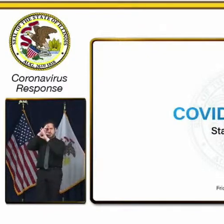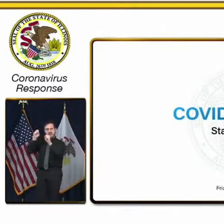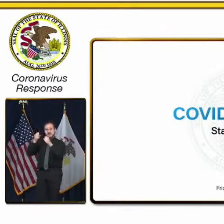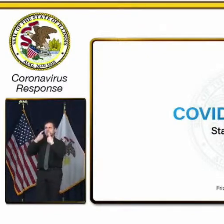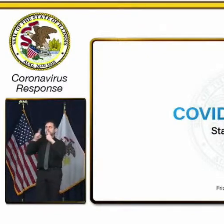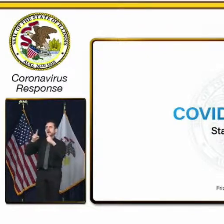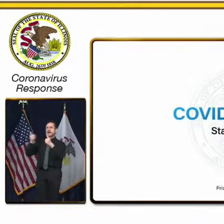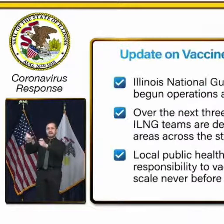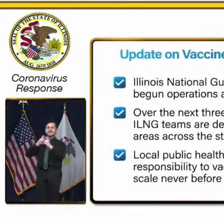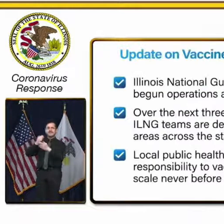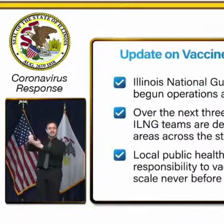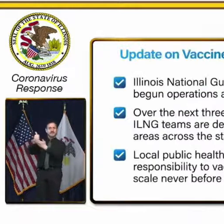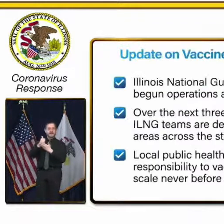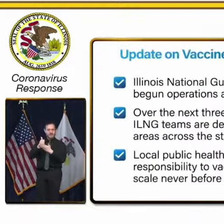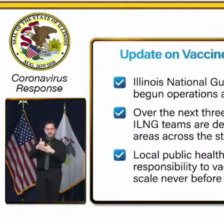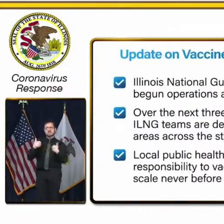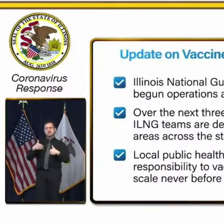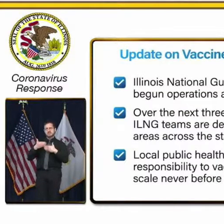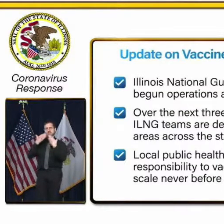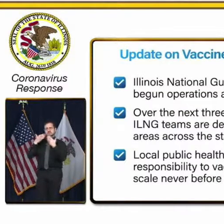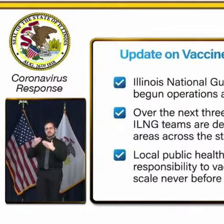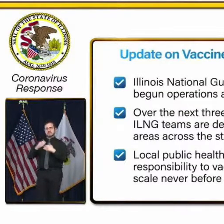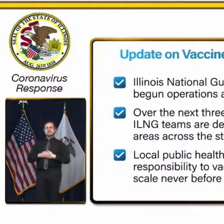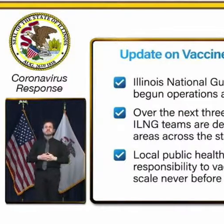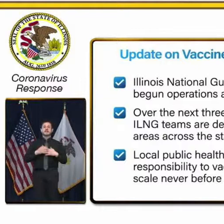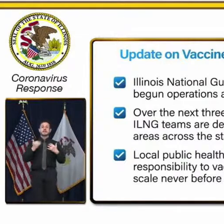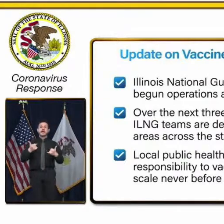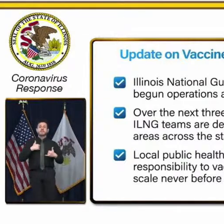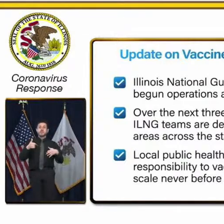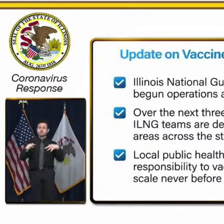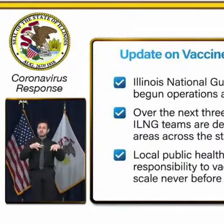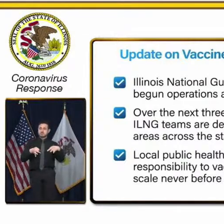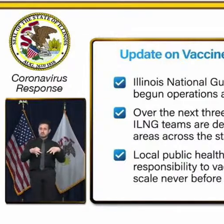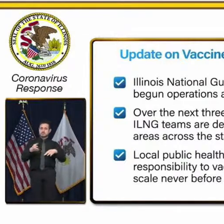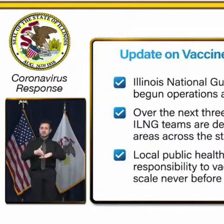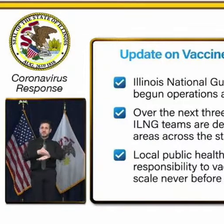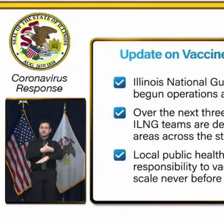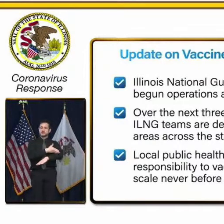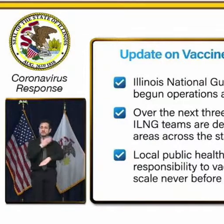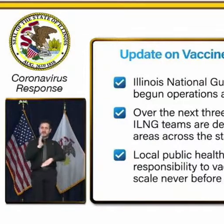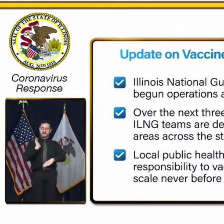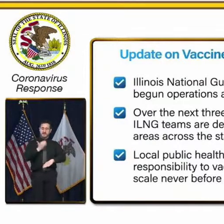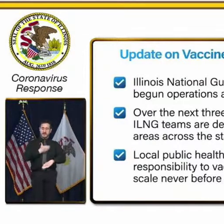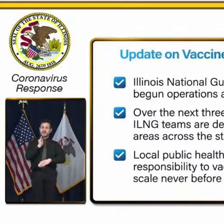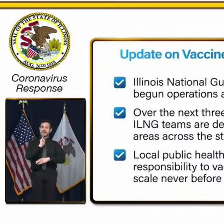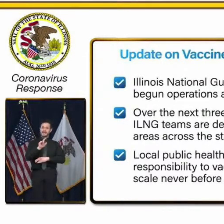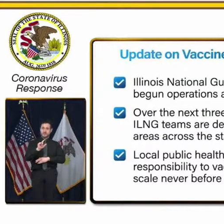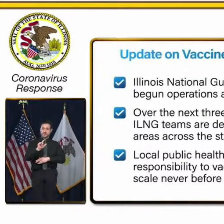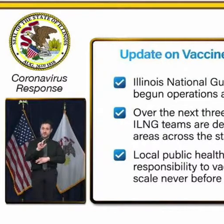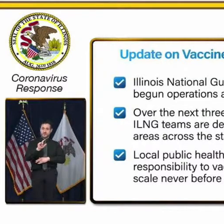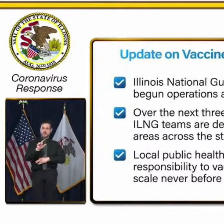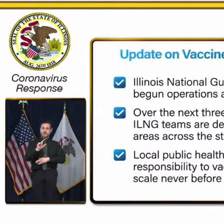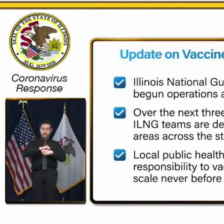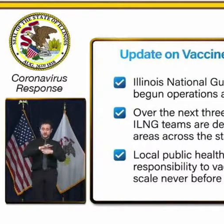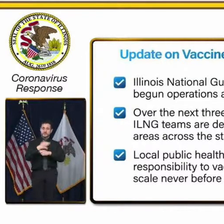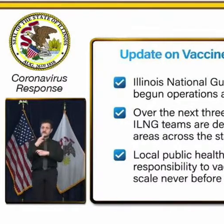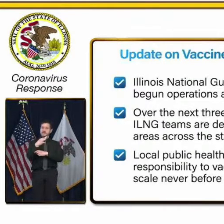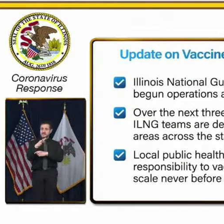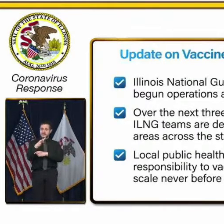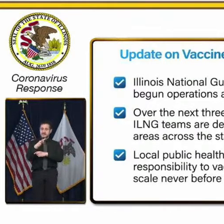It's in that context that I want to provide an update on the progress of Illinois' COVID-19 vaccine administration plan.